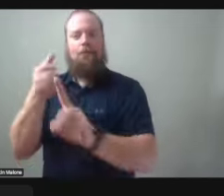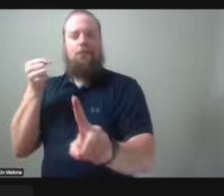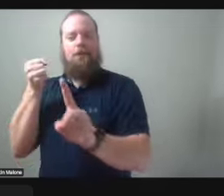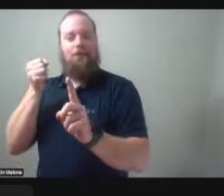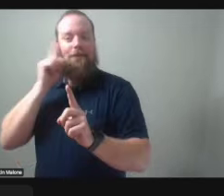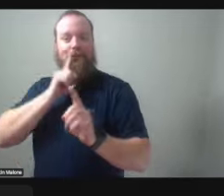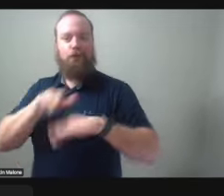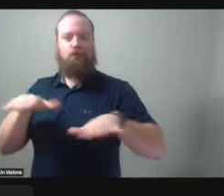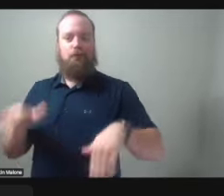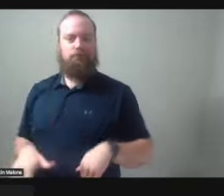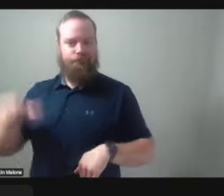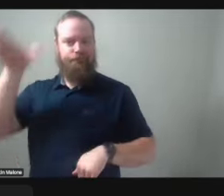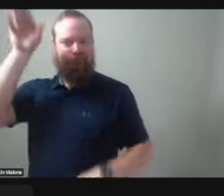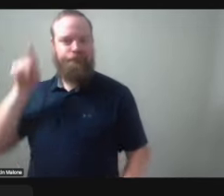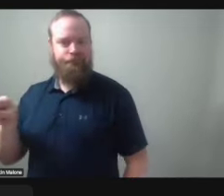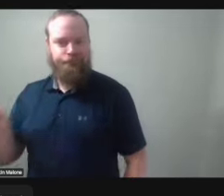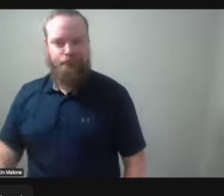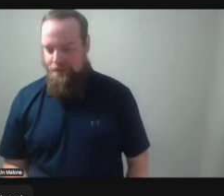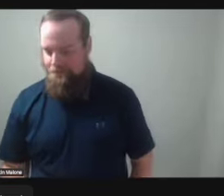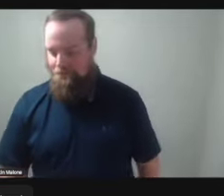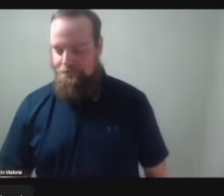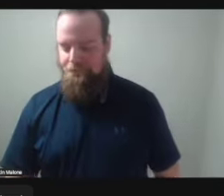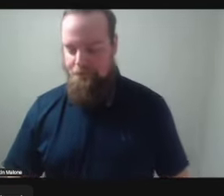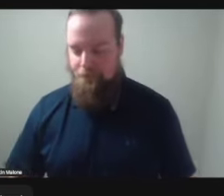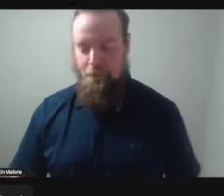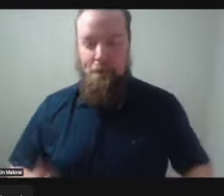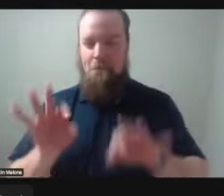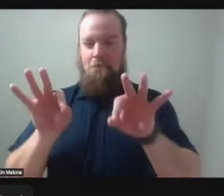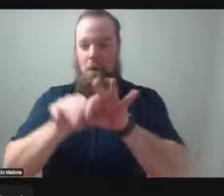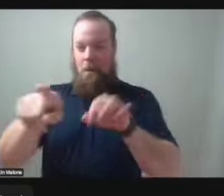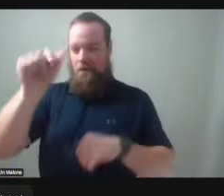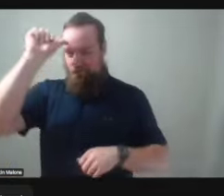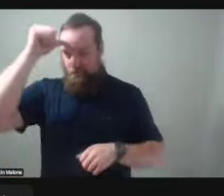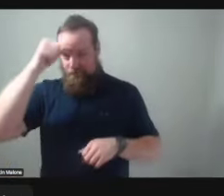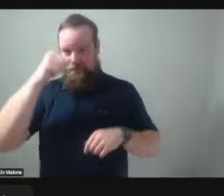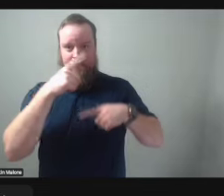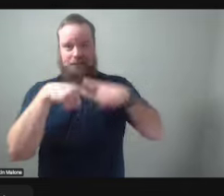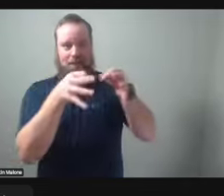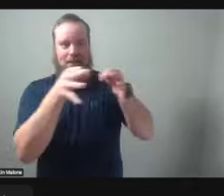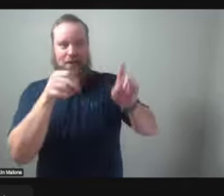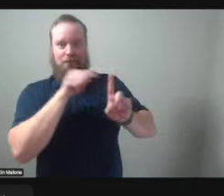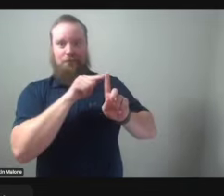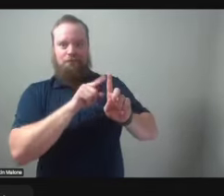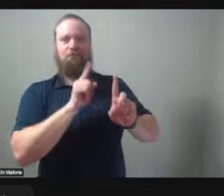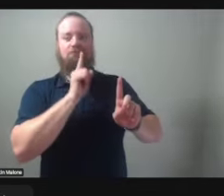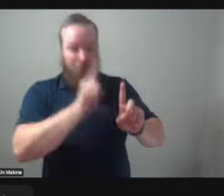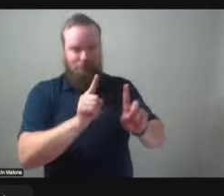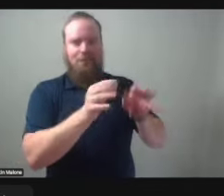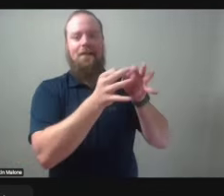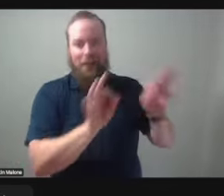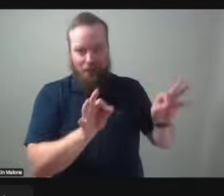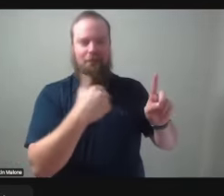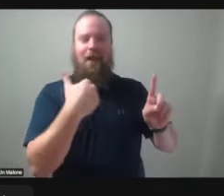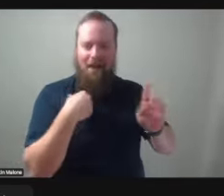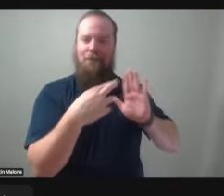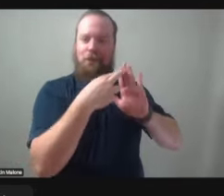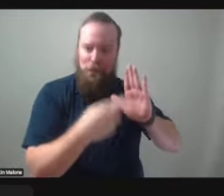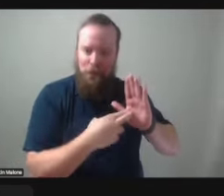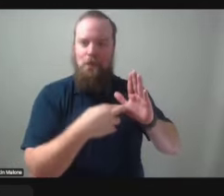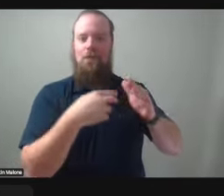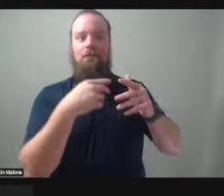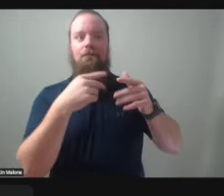generally these are not successful and cause language deprivation in children as they grow. So it's really important. What I want you to take away